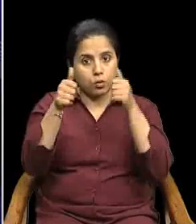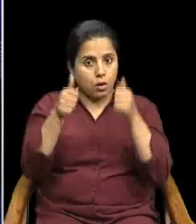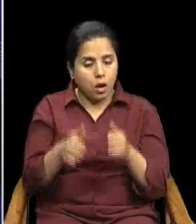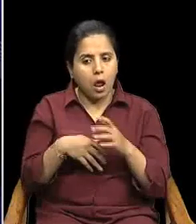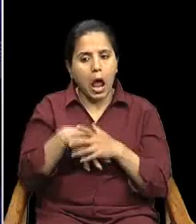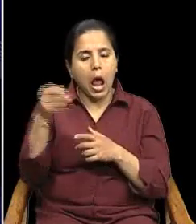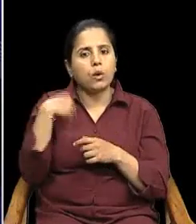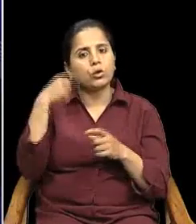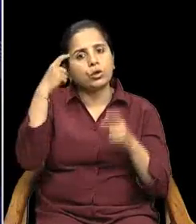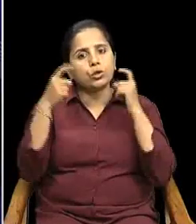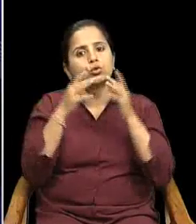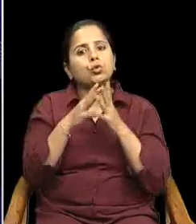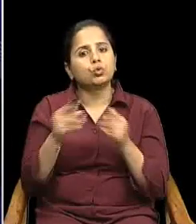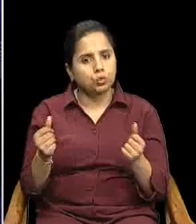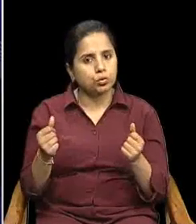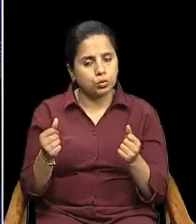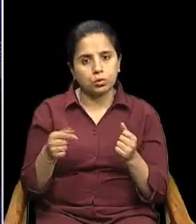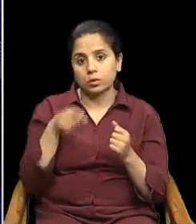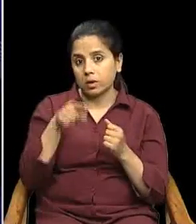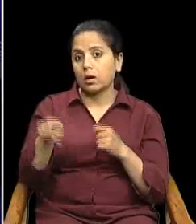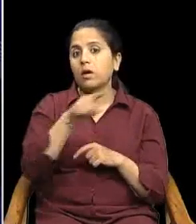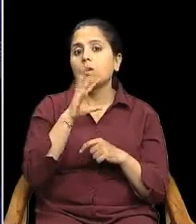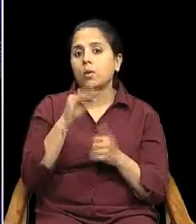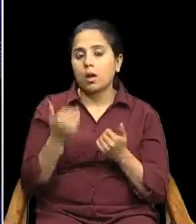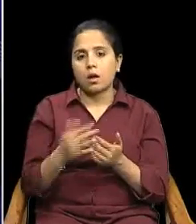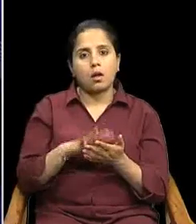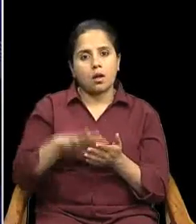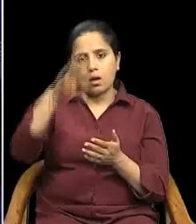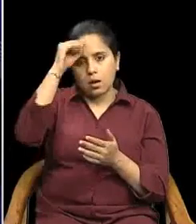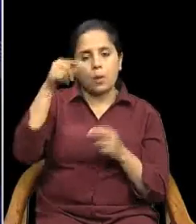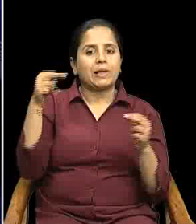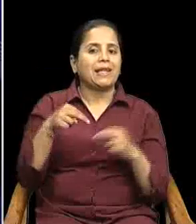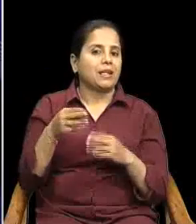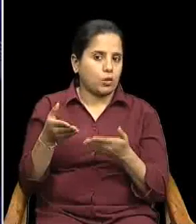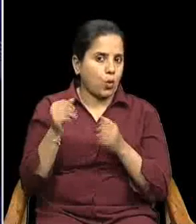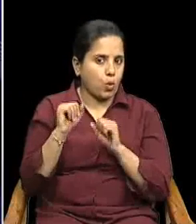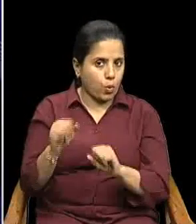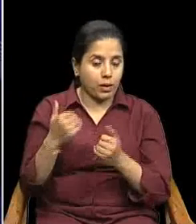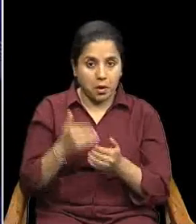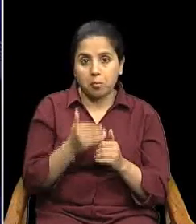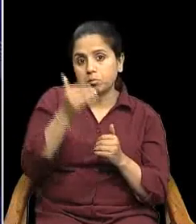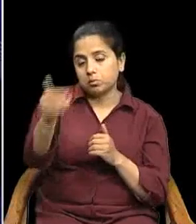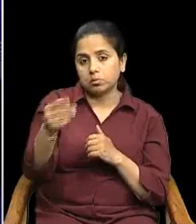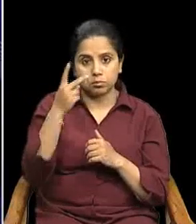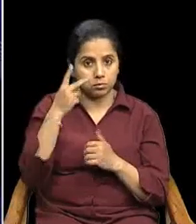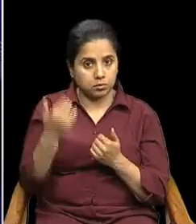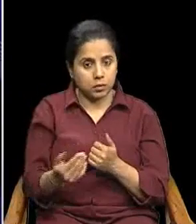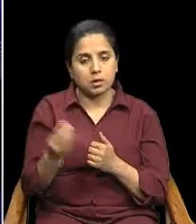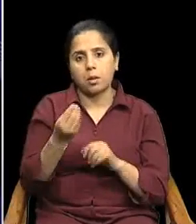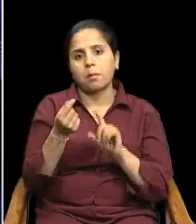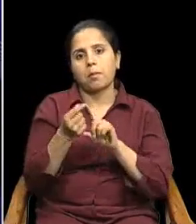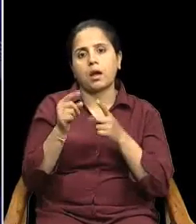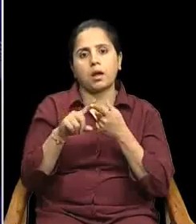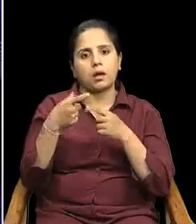out-of-box solution. These are the learner's needs. So, let's move on to some